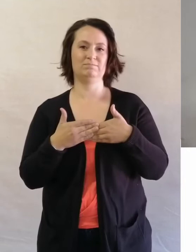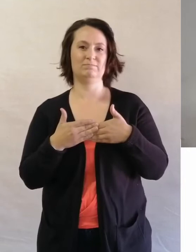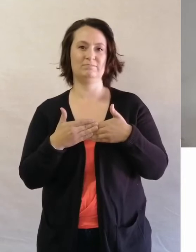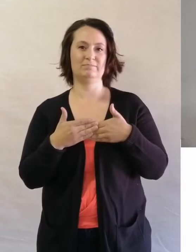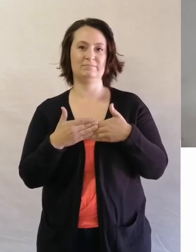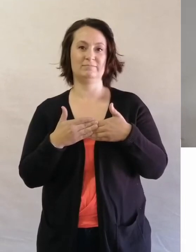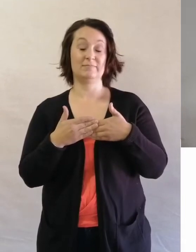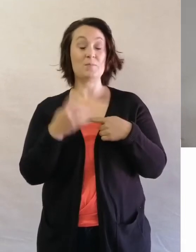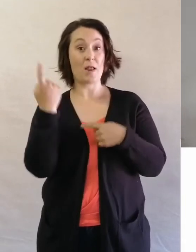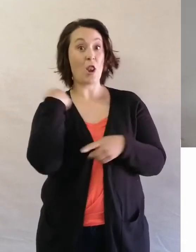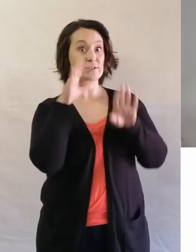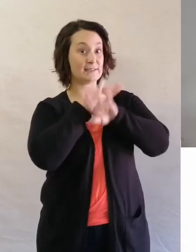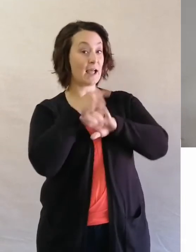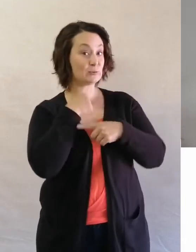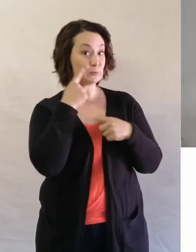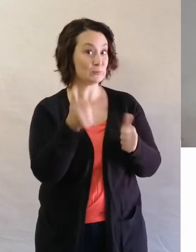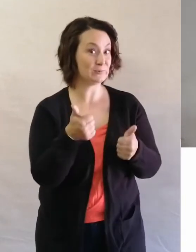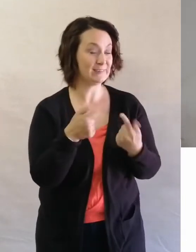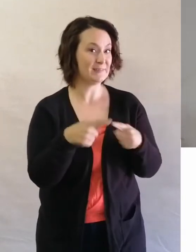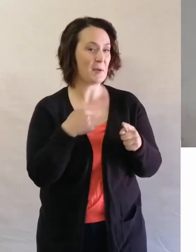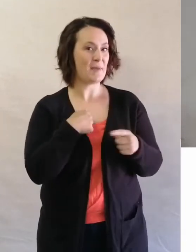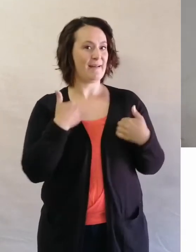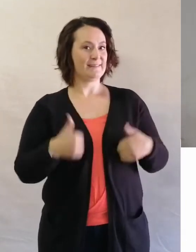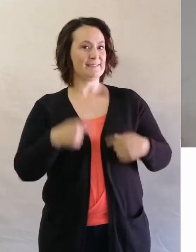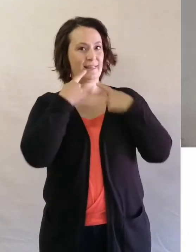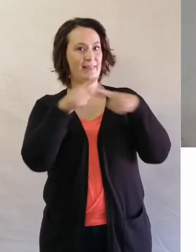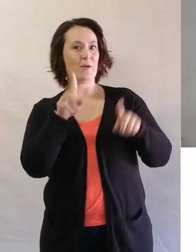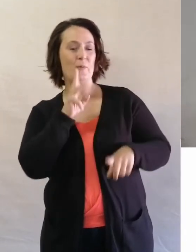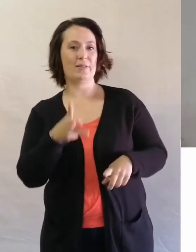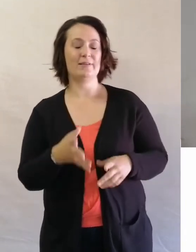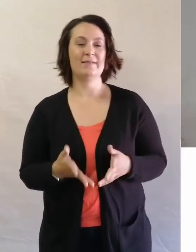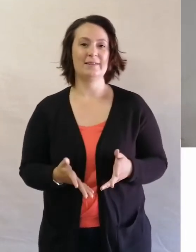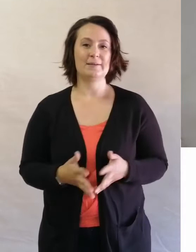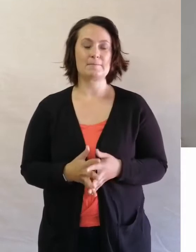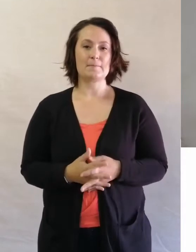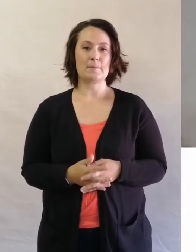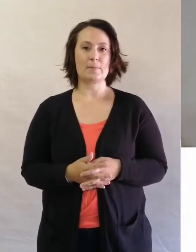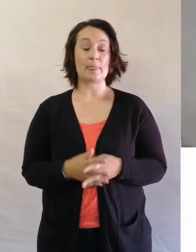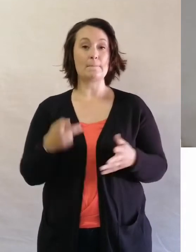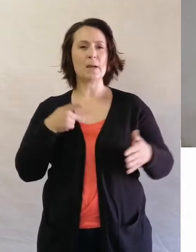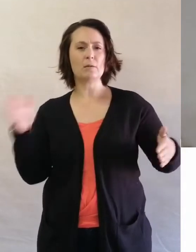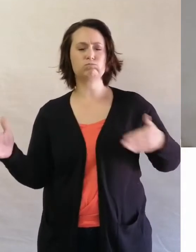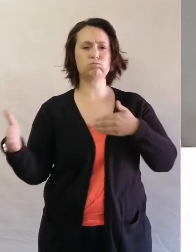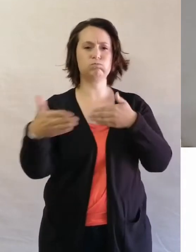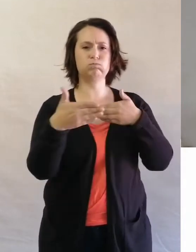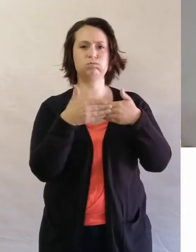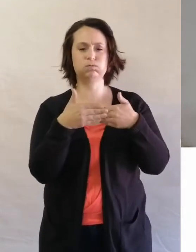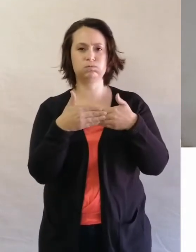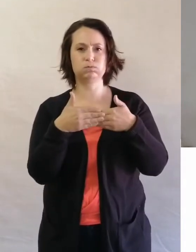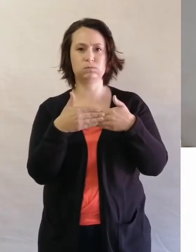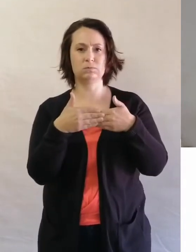Good announcement last night, though. I'm sure your elders will have something to say about that. The biggest lockdown has been